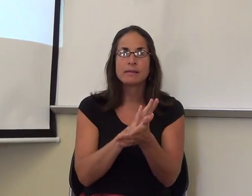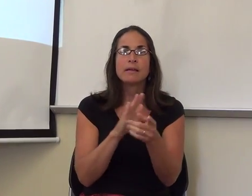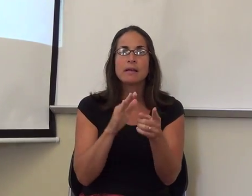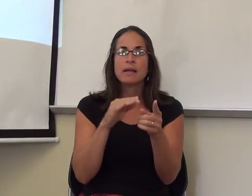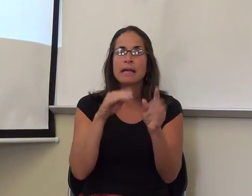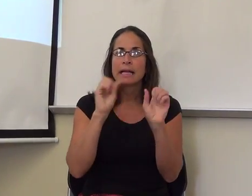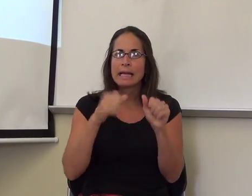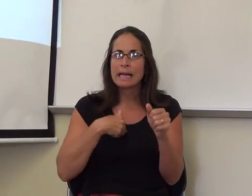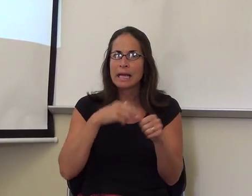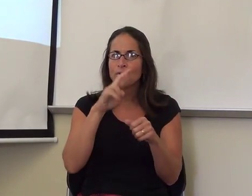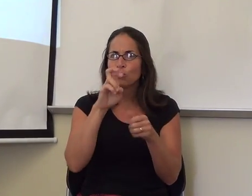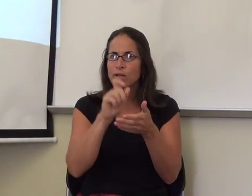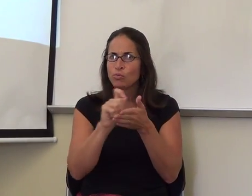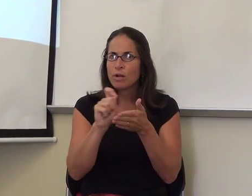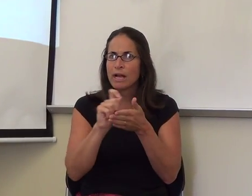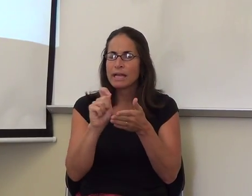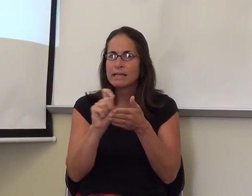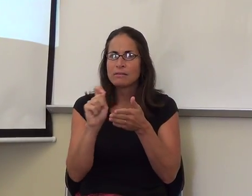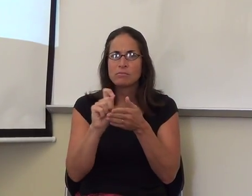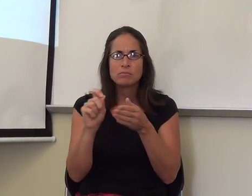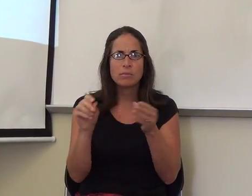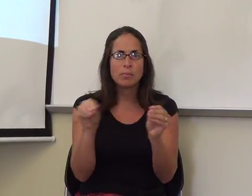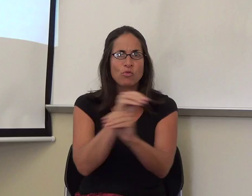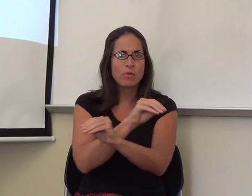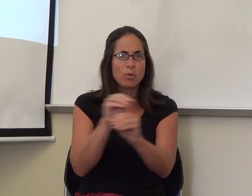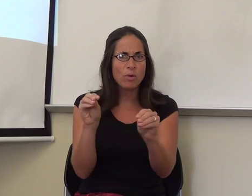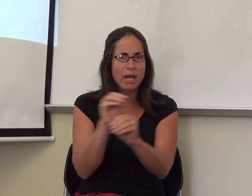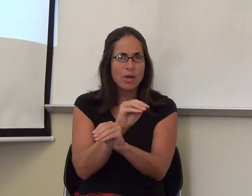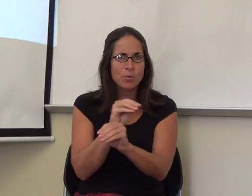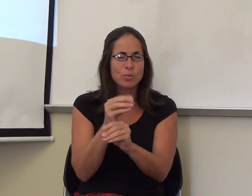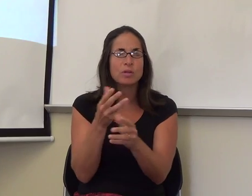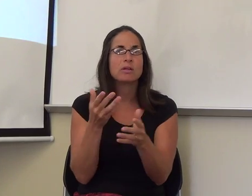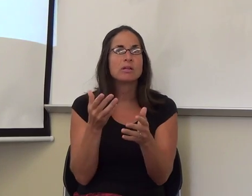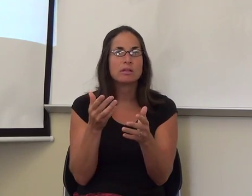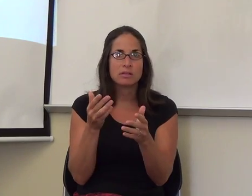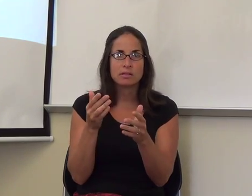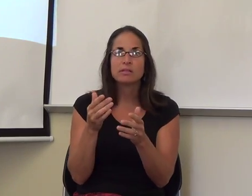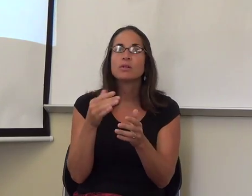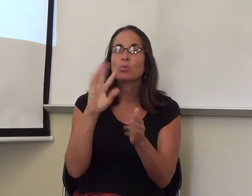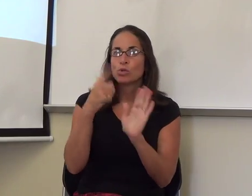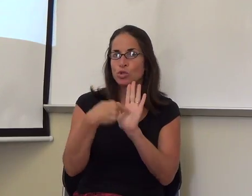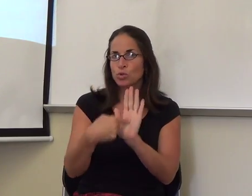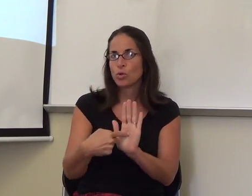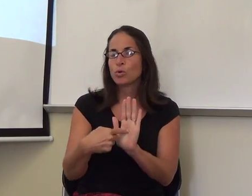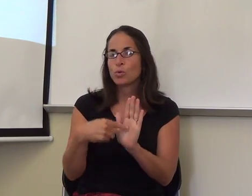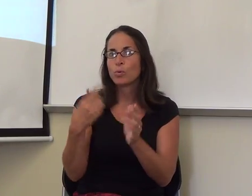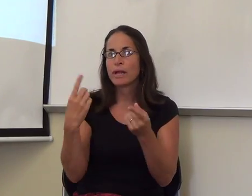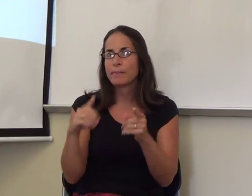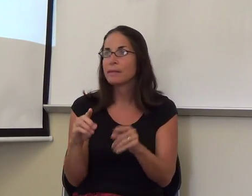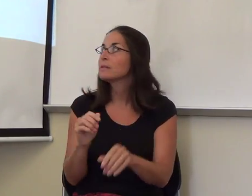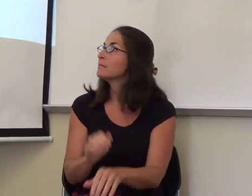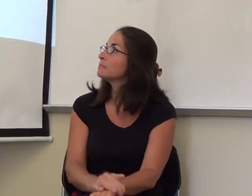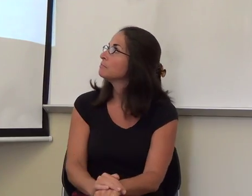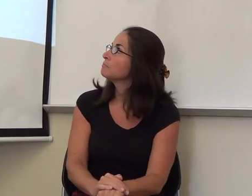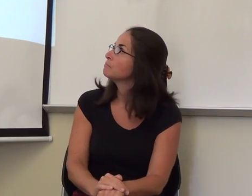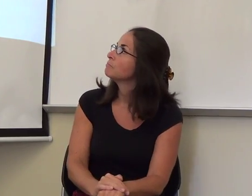it, like, switch it up, kind of? Like Yes, what we did. here's what's gonna happen. How many people didn't do the third